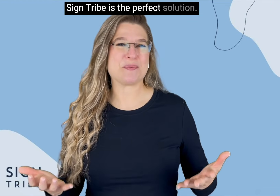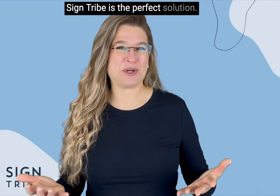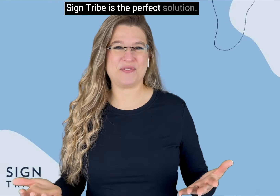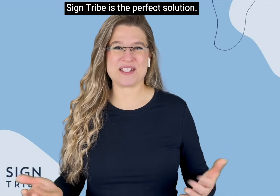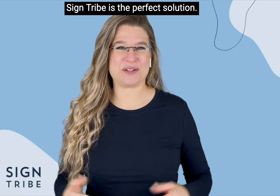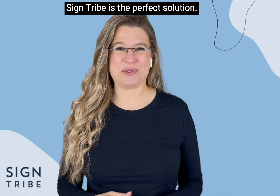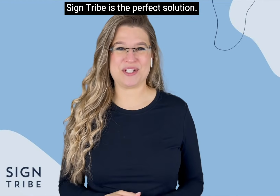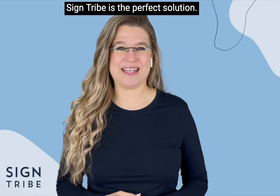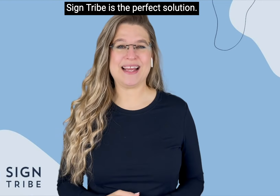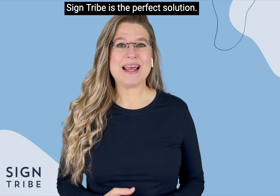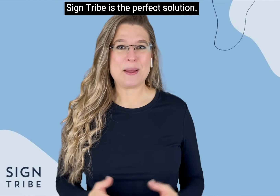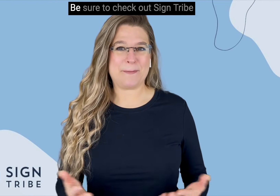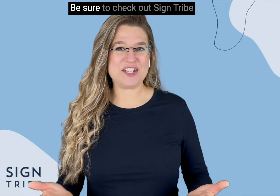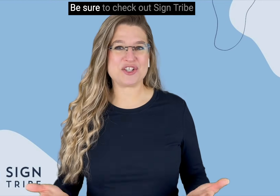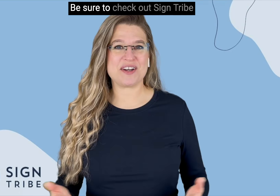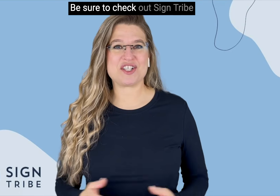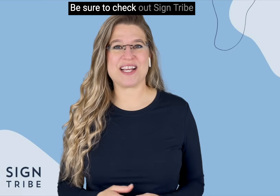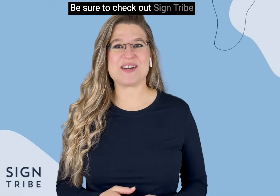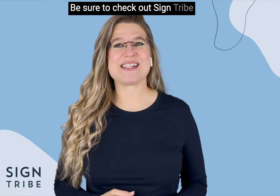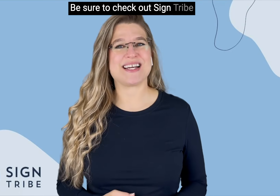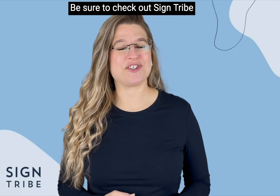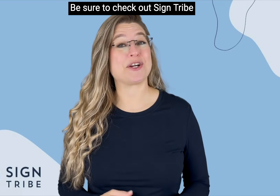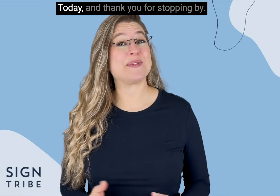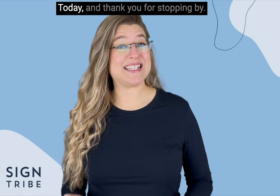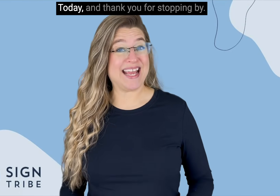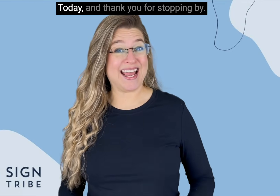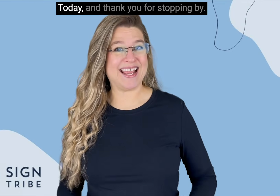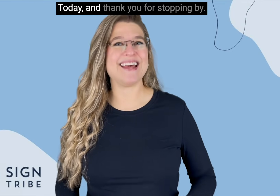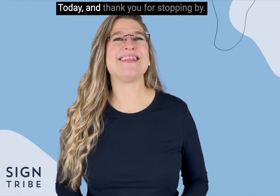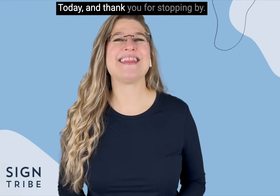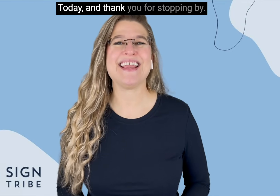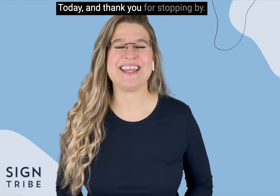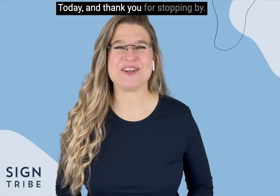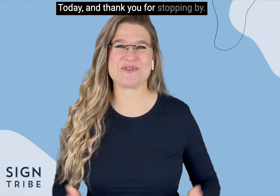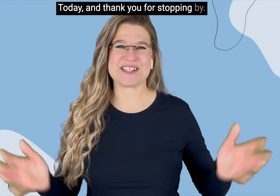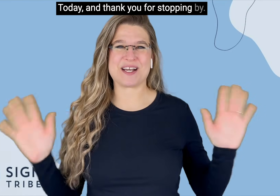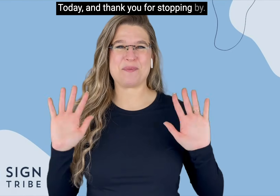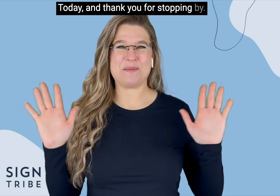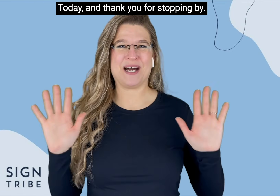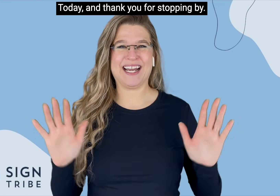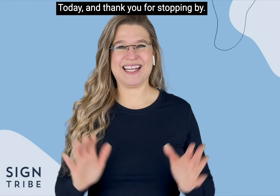perfect solution. Be sure to check out Sign Tribe today, and thank you for stopping by.